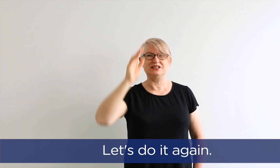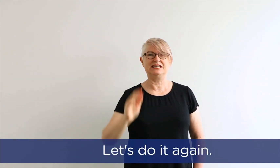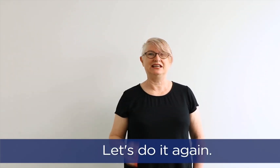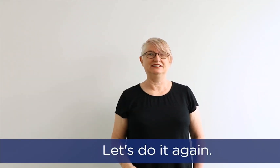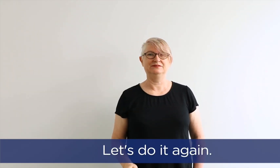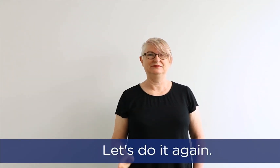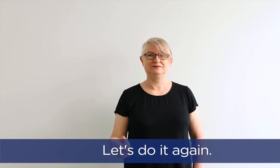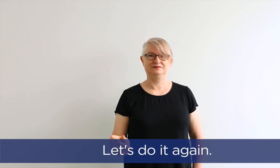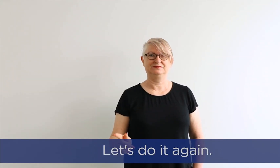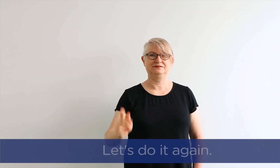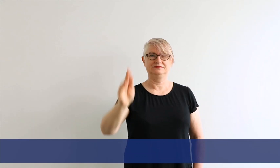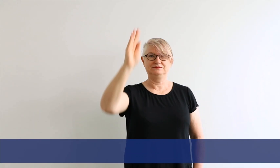again.